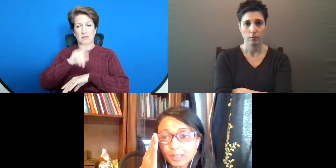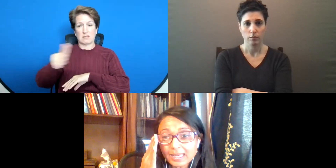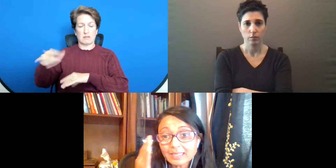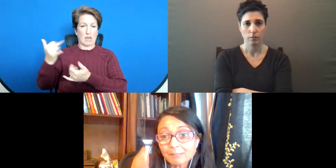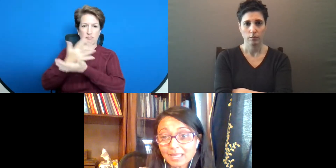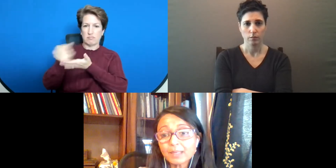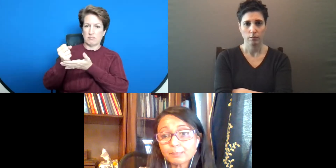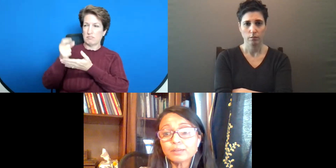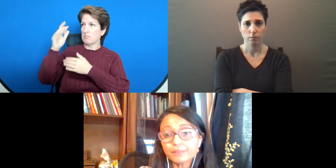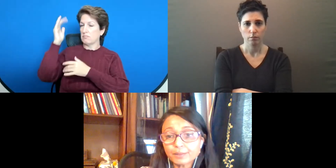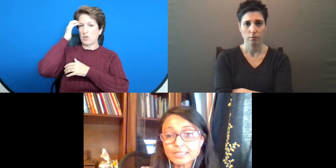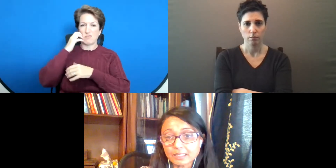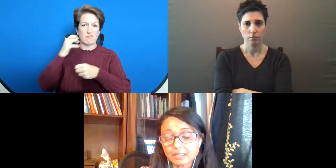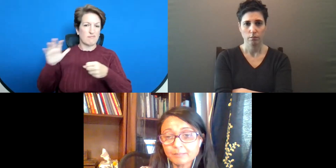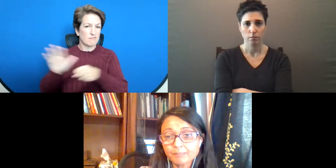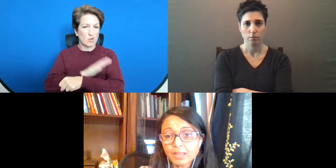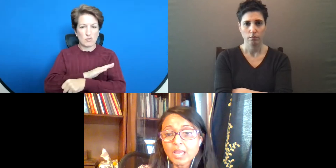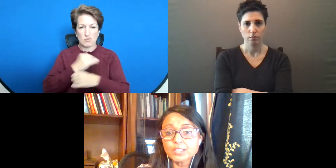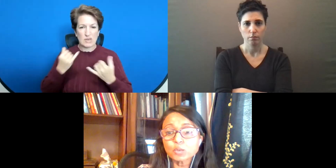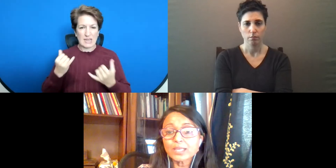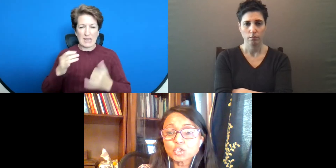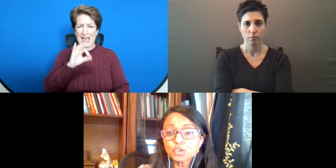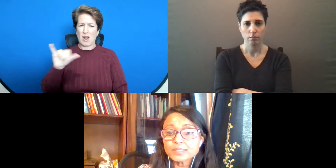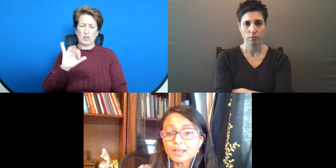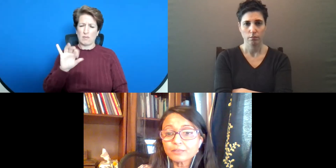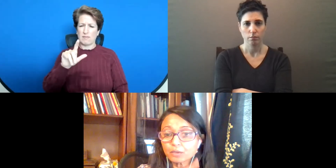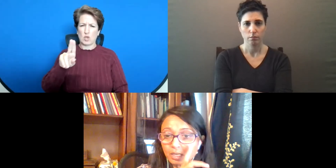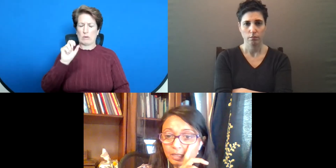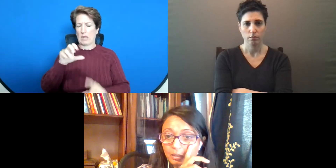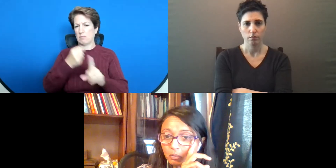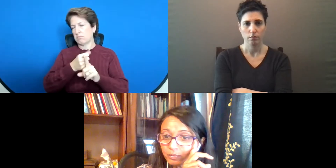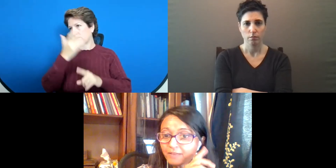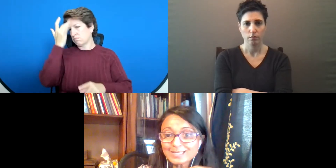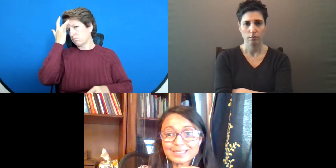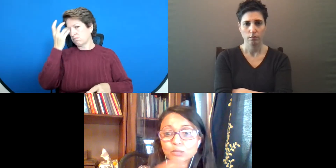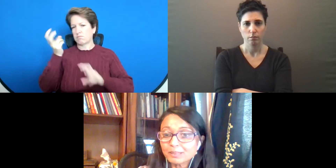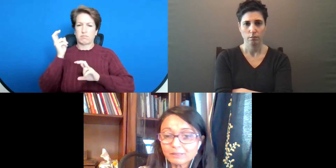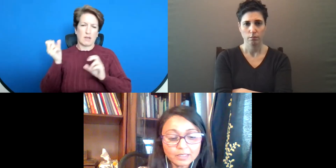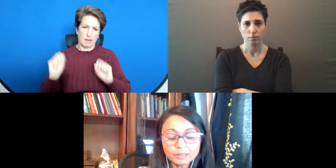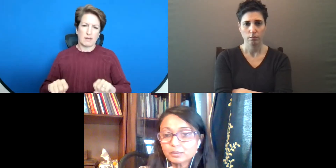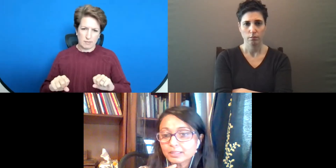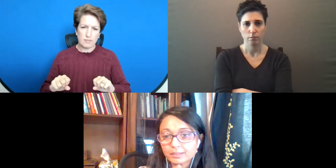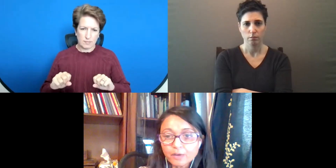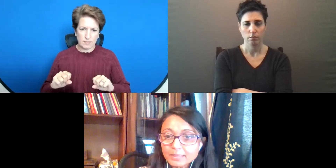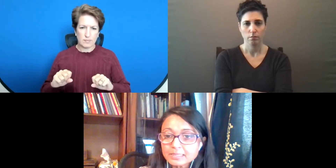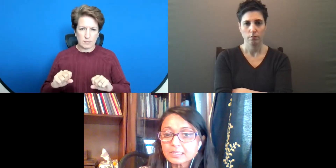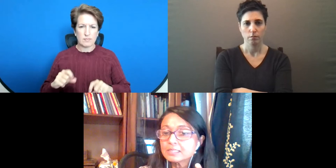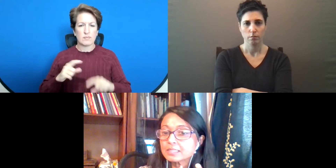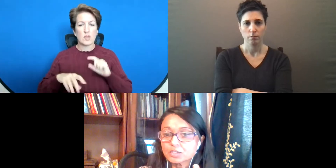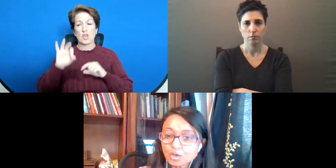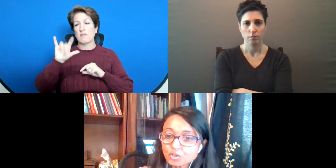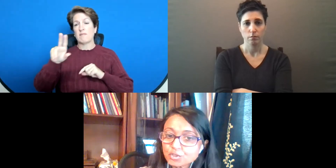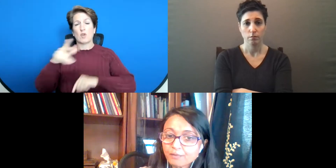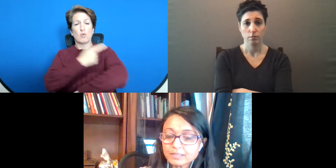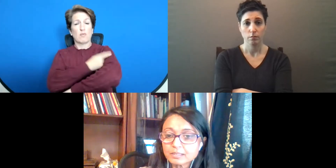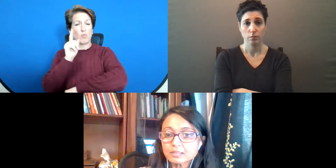and flu can make people very sick. So in terms of the vaccine will be available in